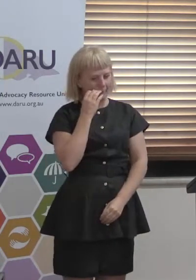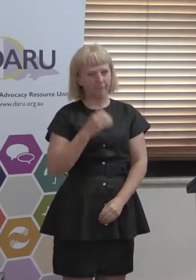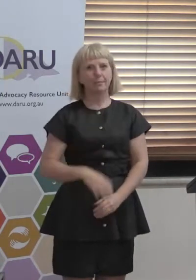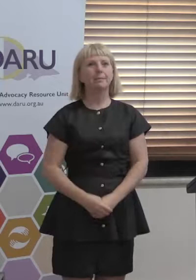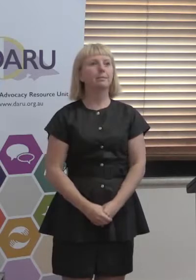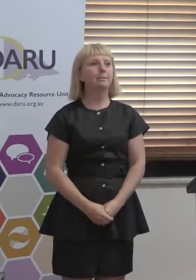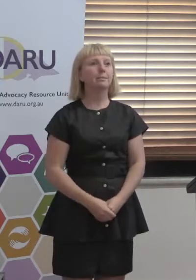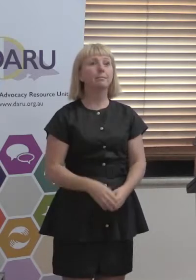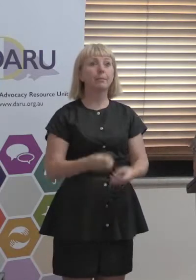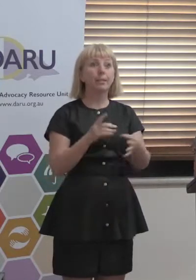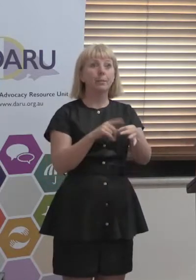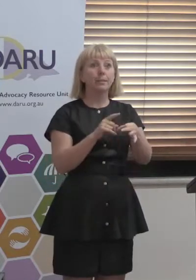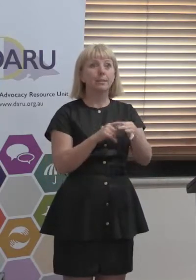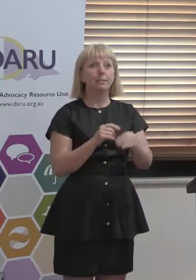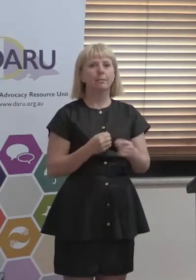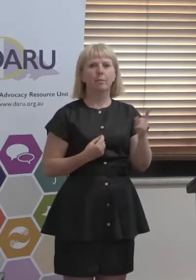Are there any questions?